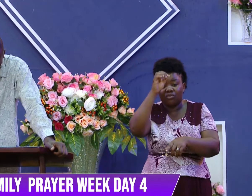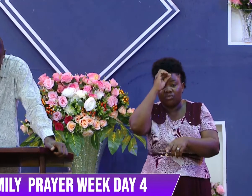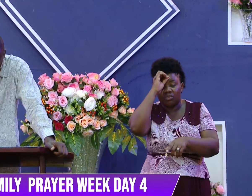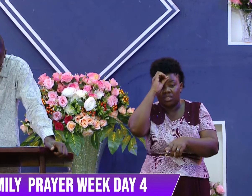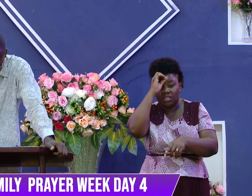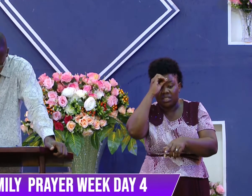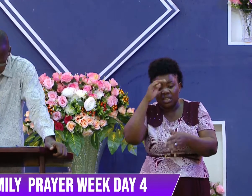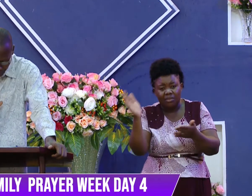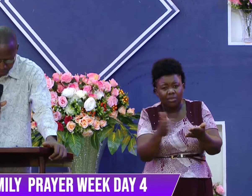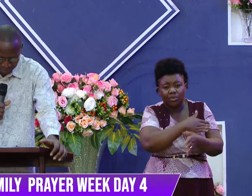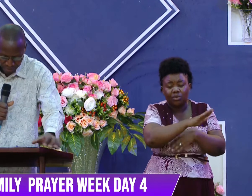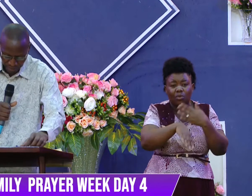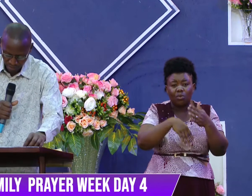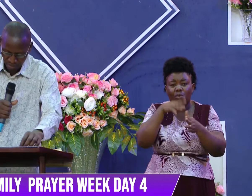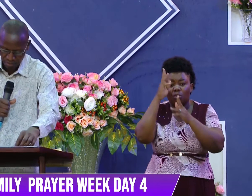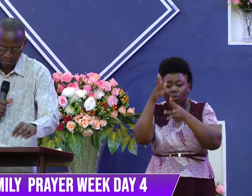As